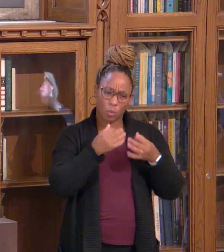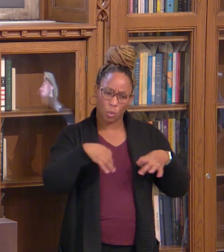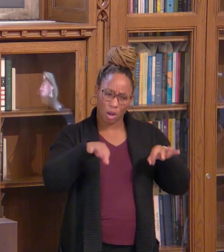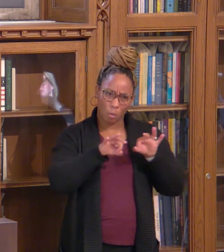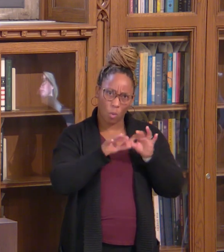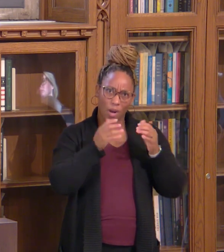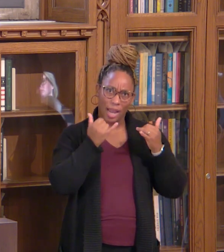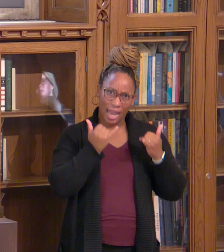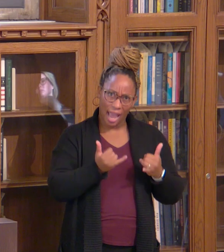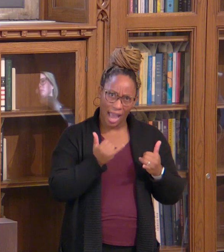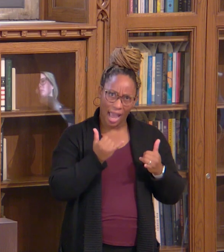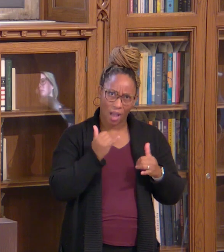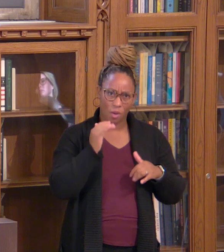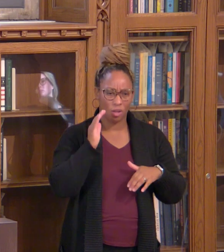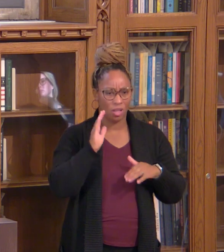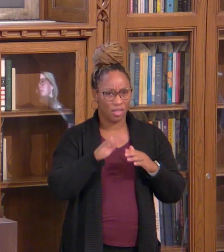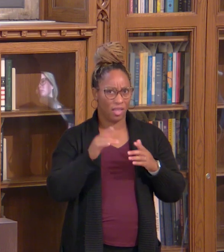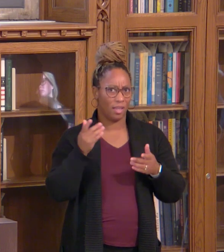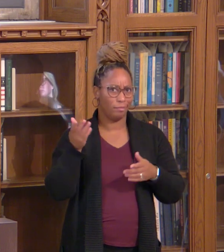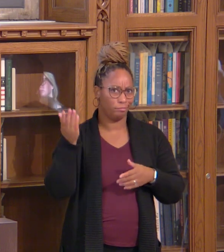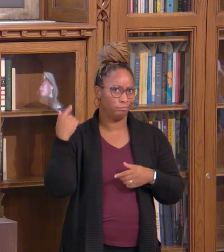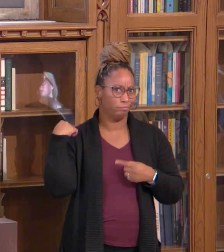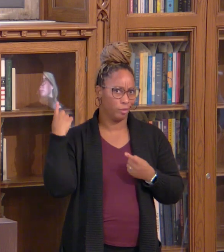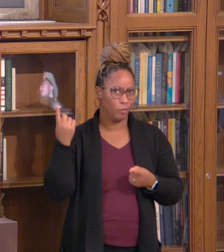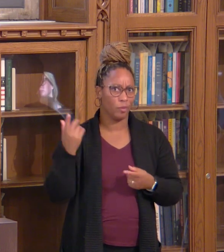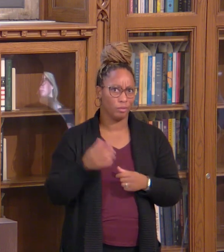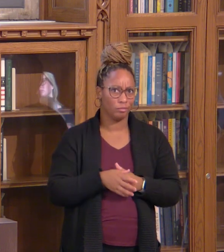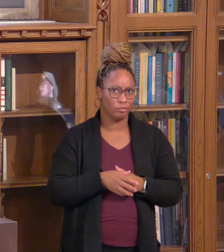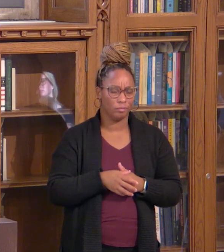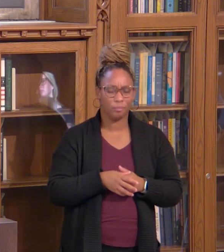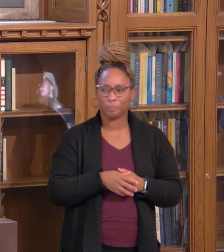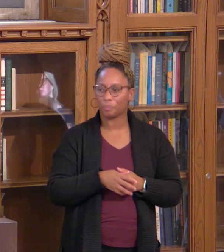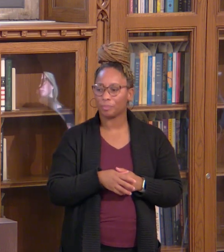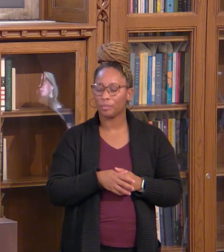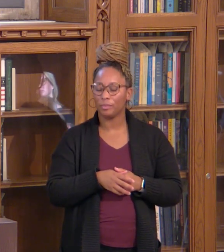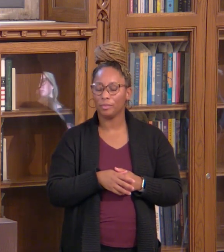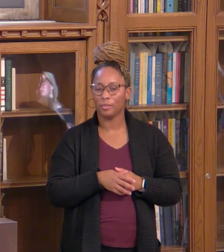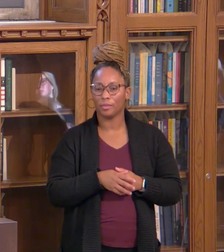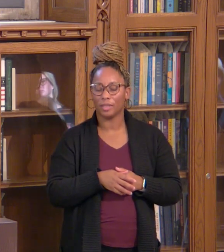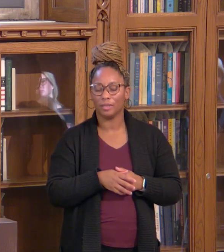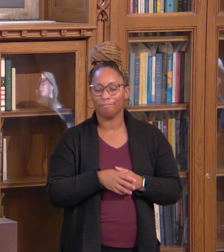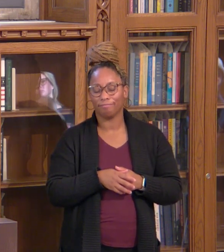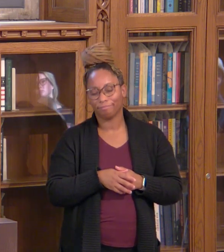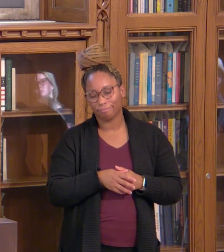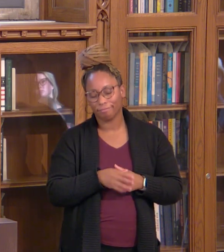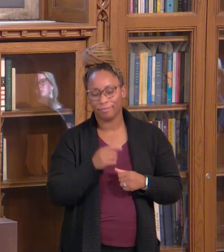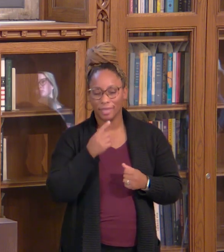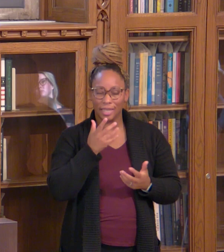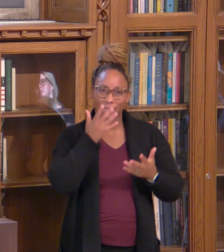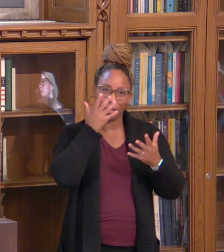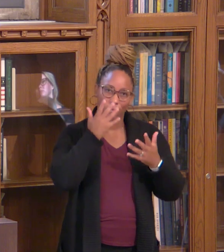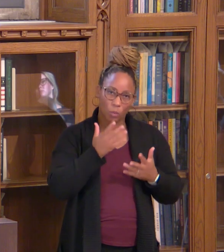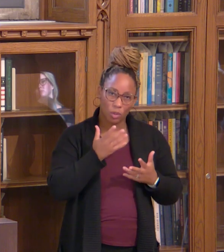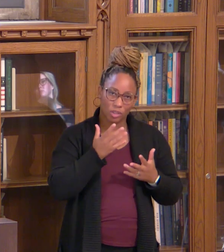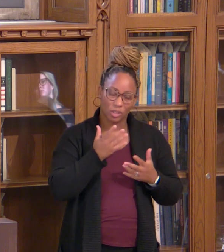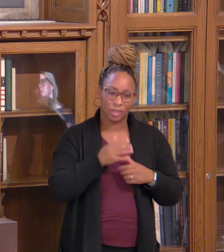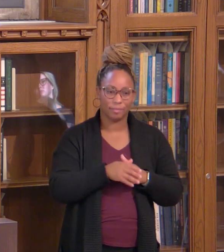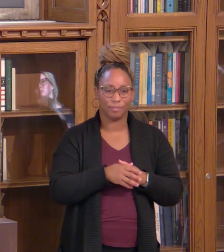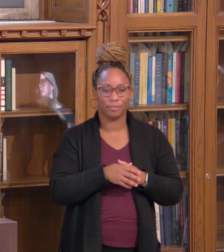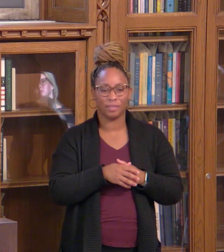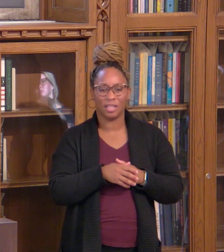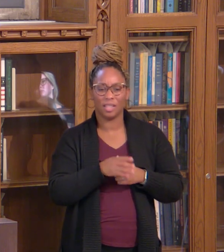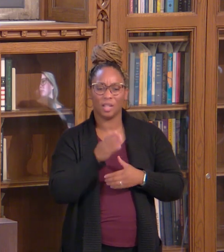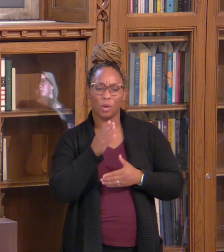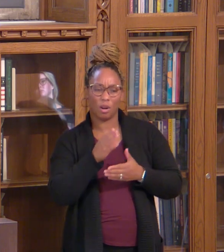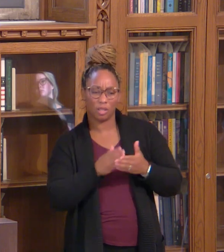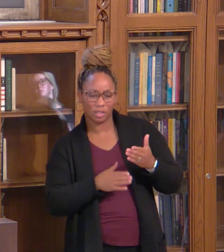now than it has ever been it is extremely unfortunate that there are entities